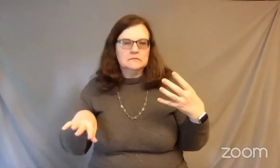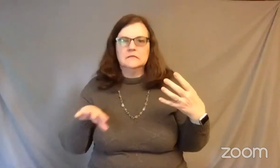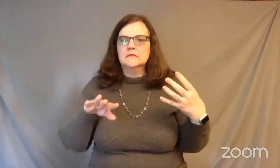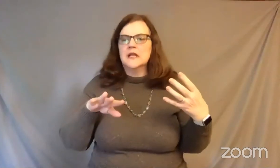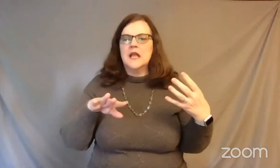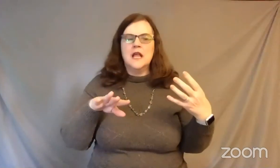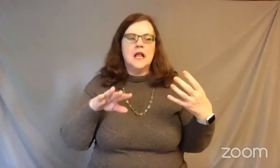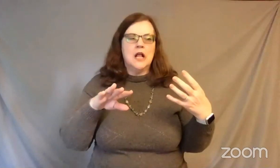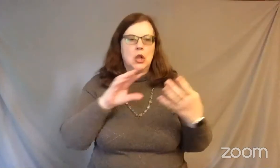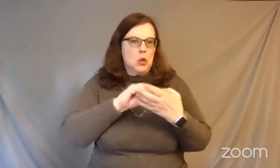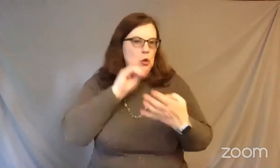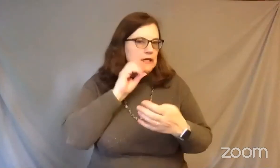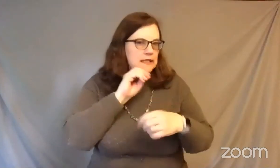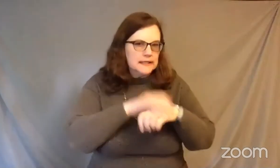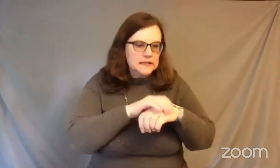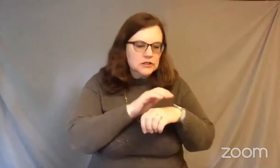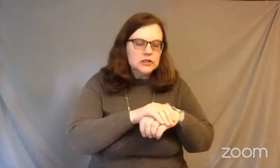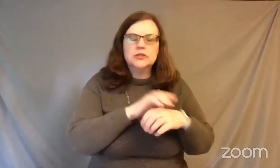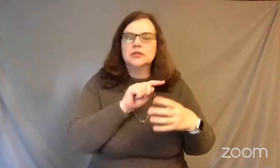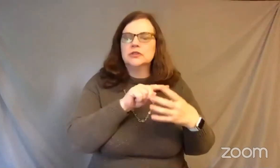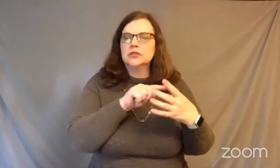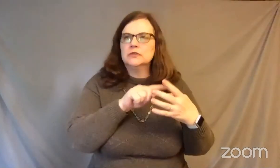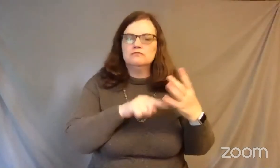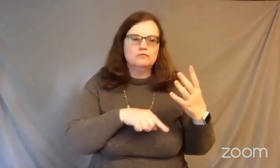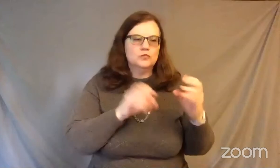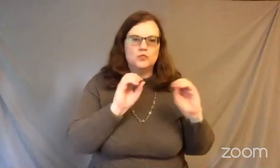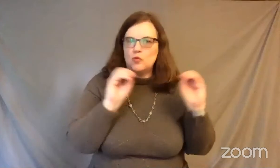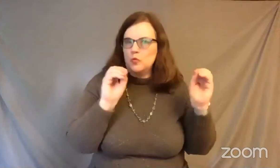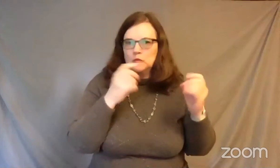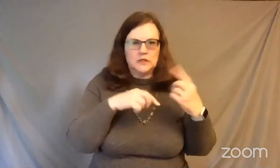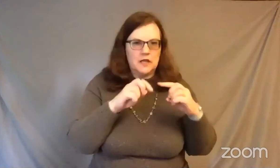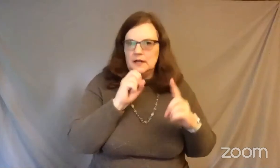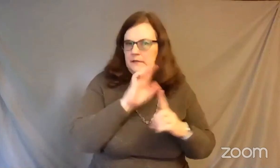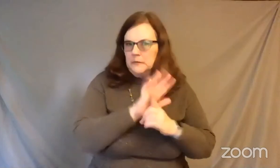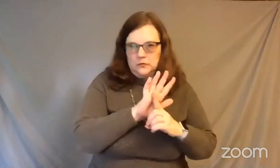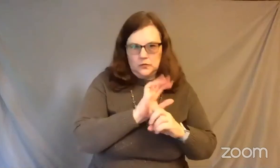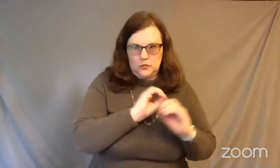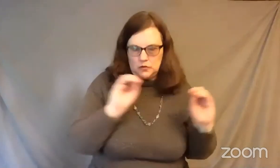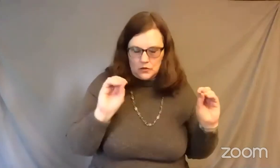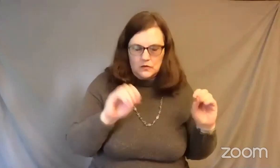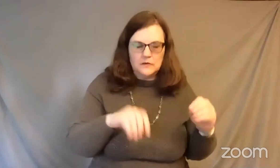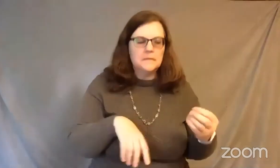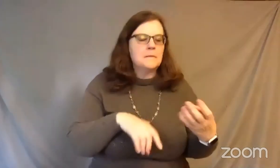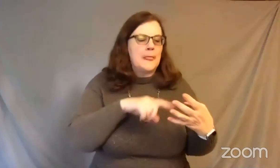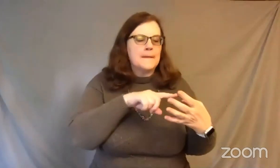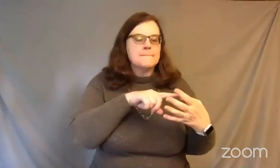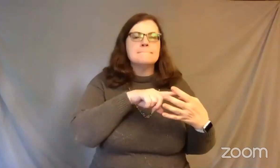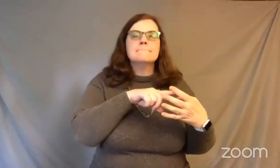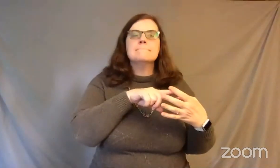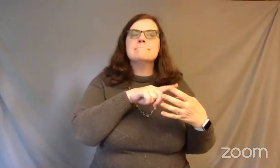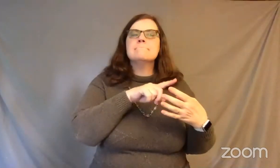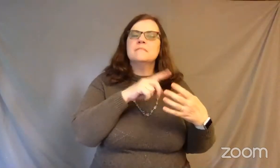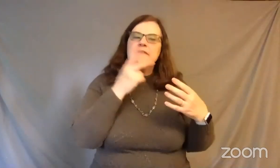We have looked at video data for 4 children who are learning English and who are not exposed to sign language.